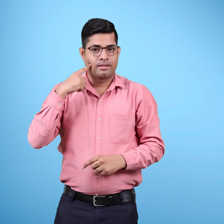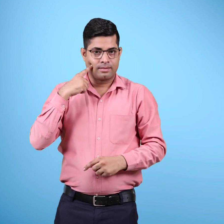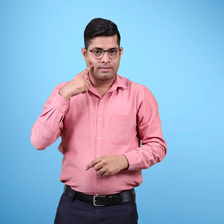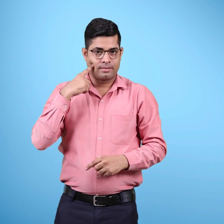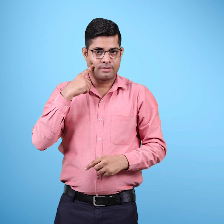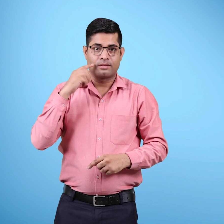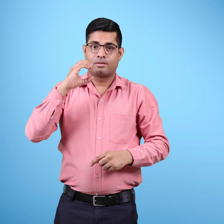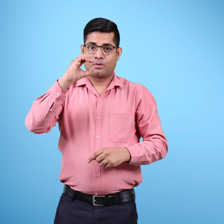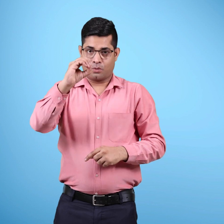is called petiole.